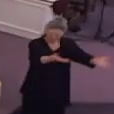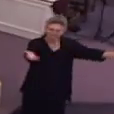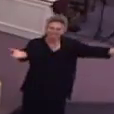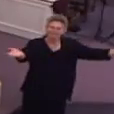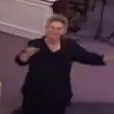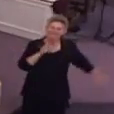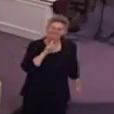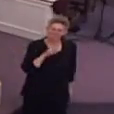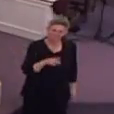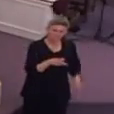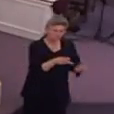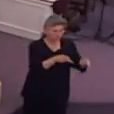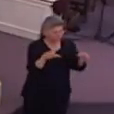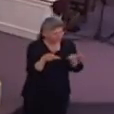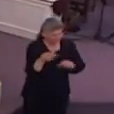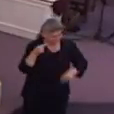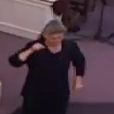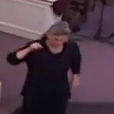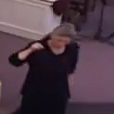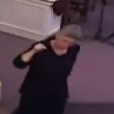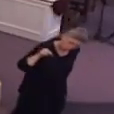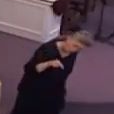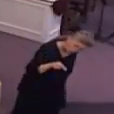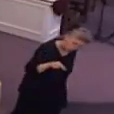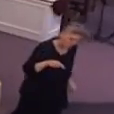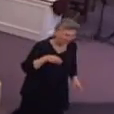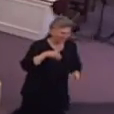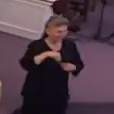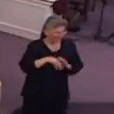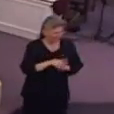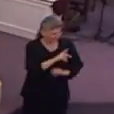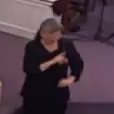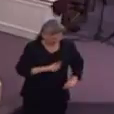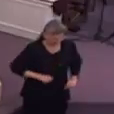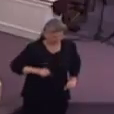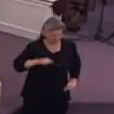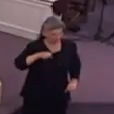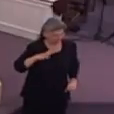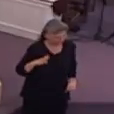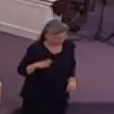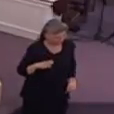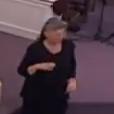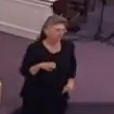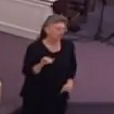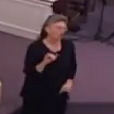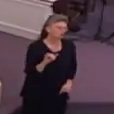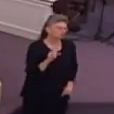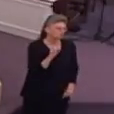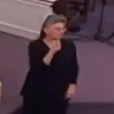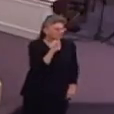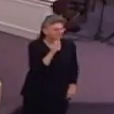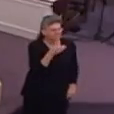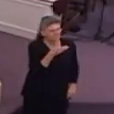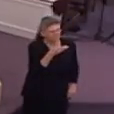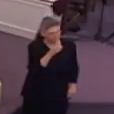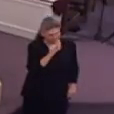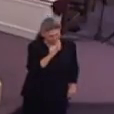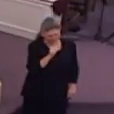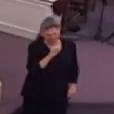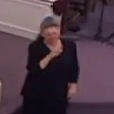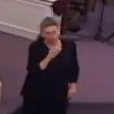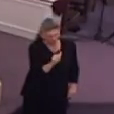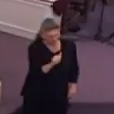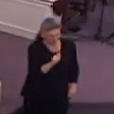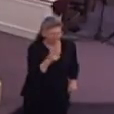that there was a place for her in the kingdom of God. Amen. You know, even Sarah laughed when the